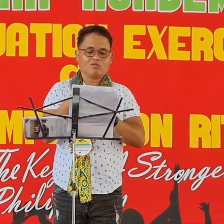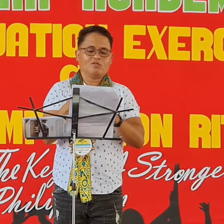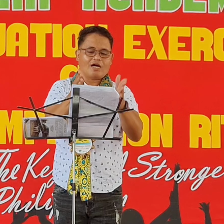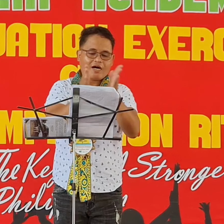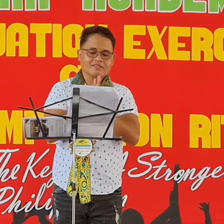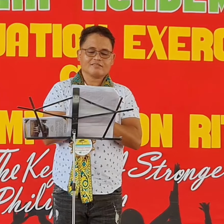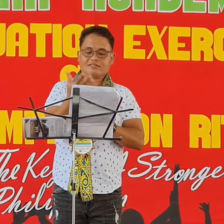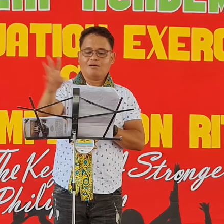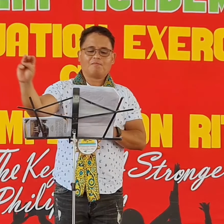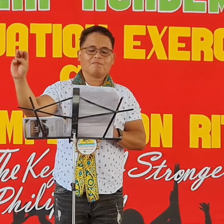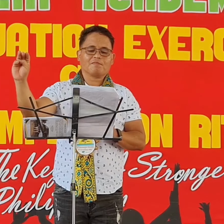And when we asked them.